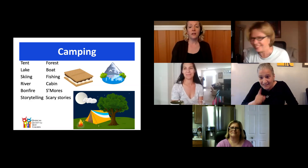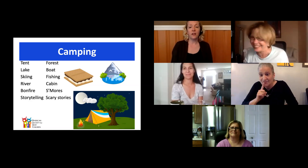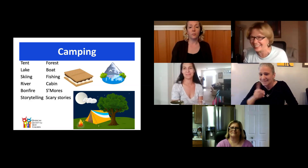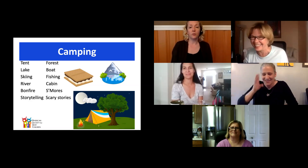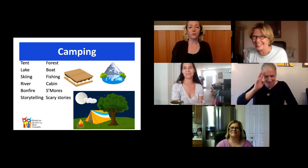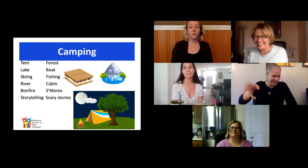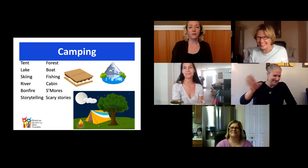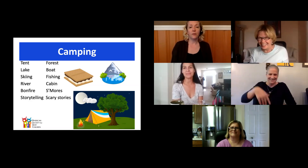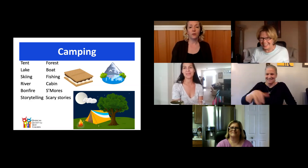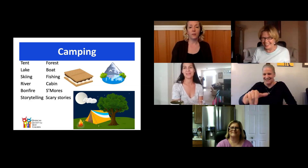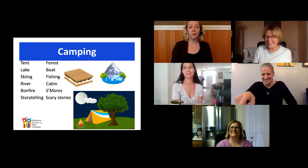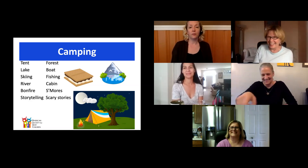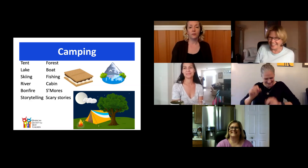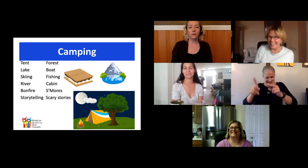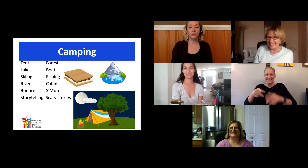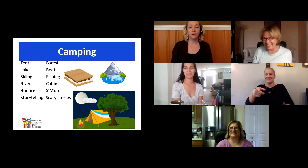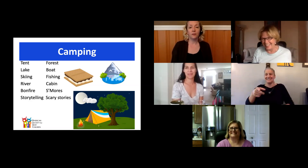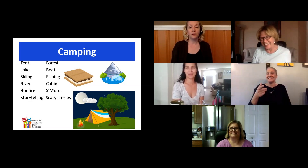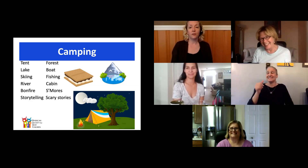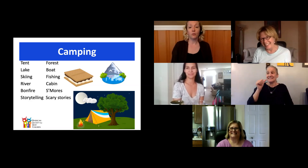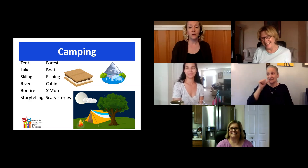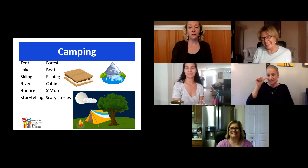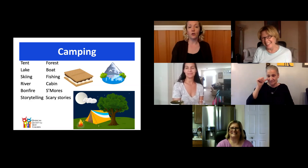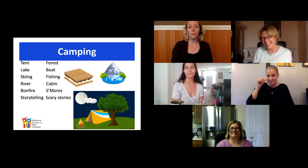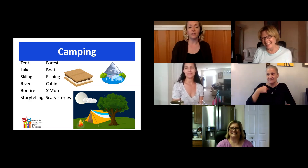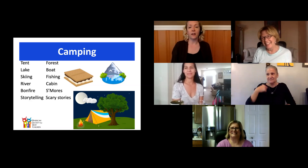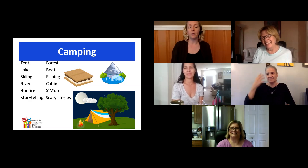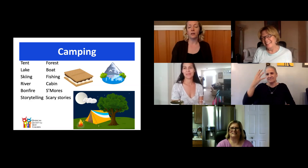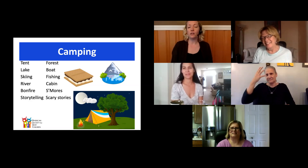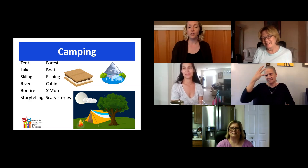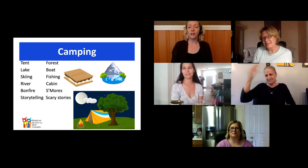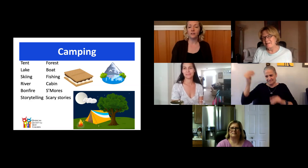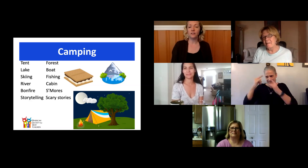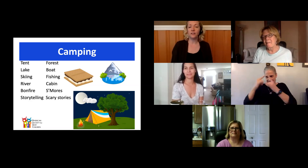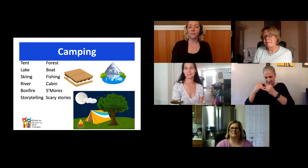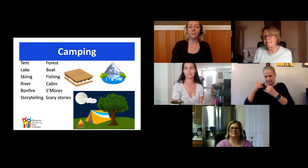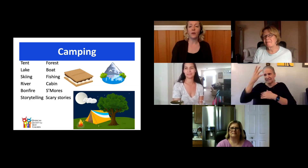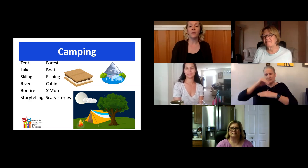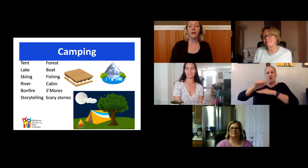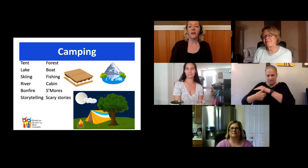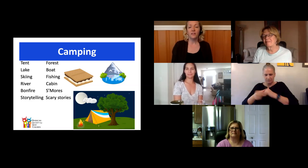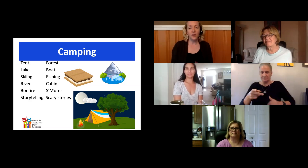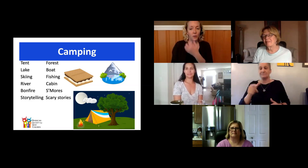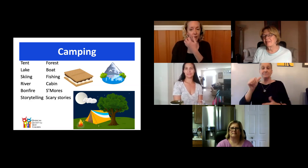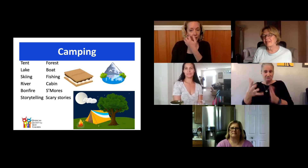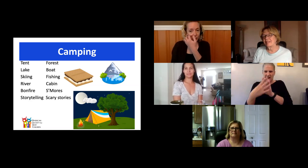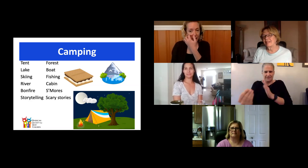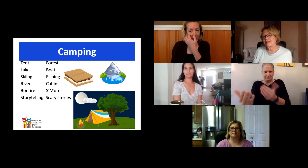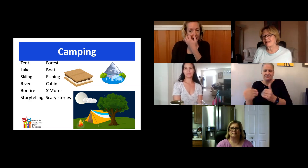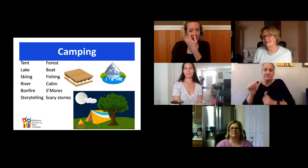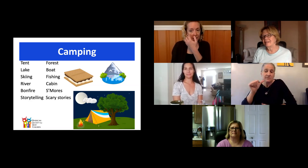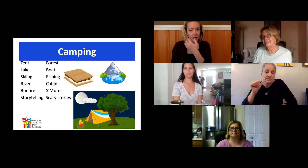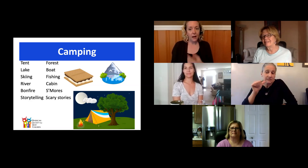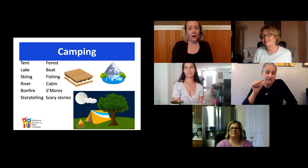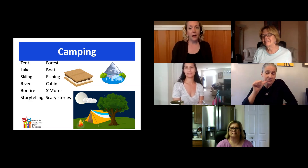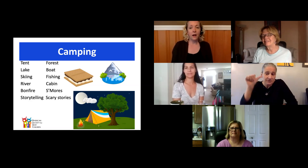Okay, really? No, you're making that up. Okay, just checking, just checking. Okay, so yesterday I went camping overnight. Perfect.